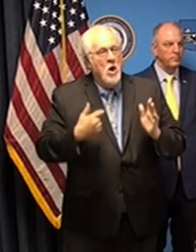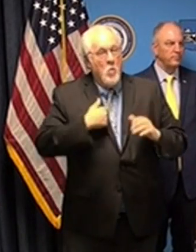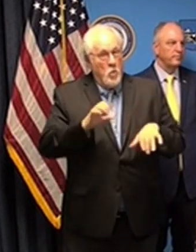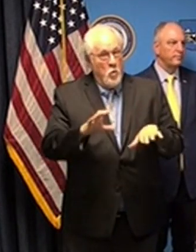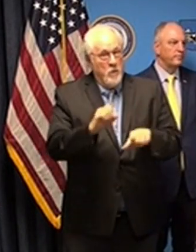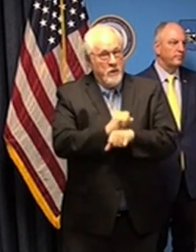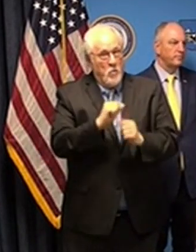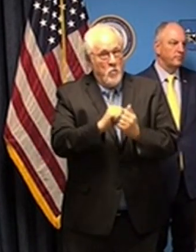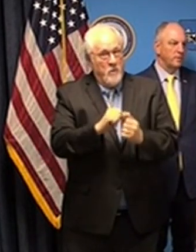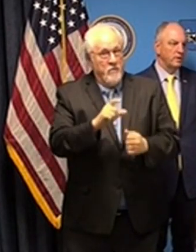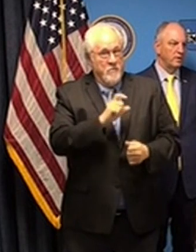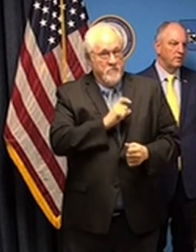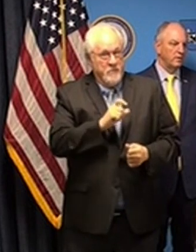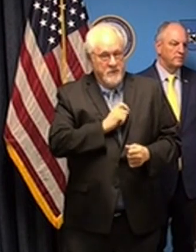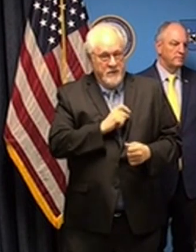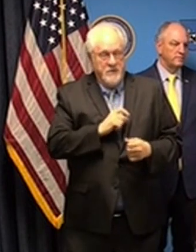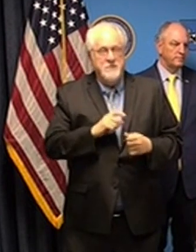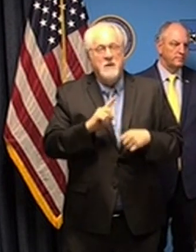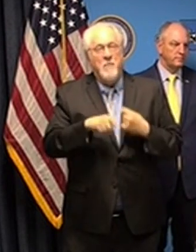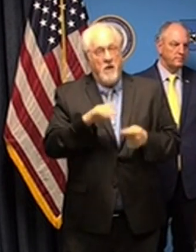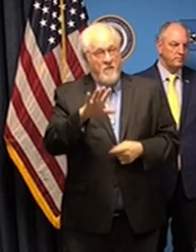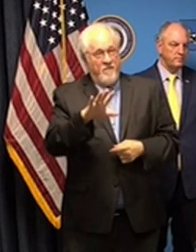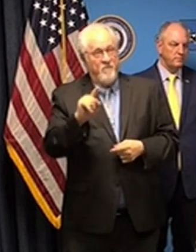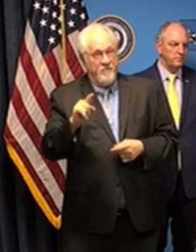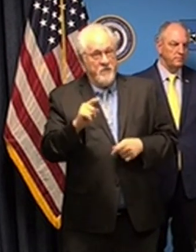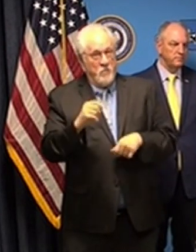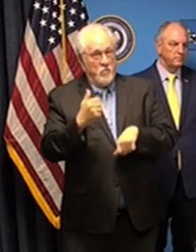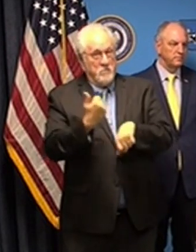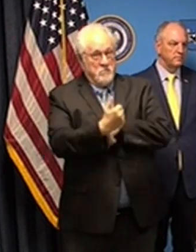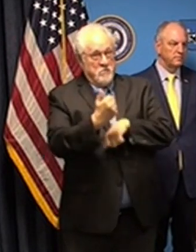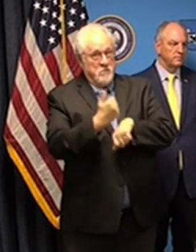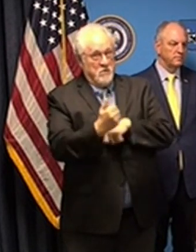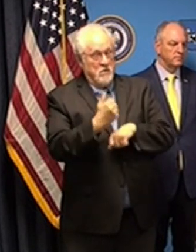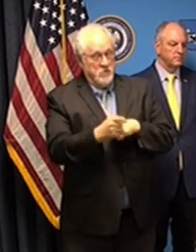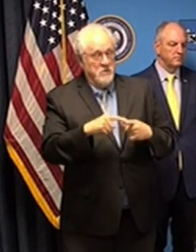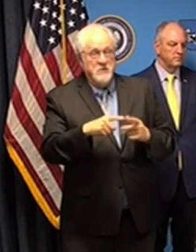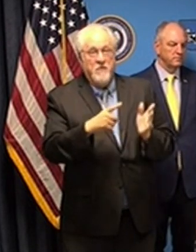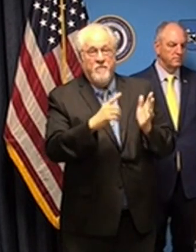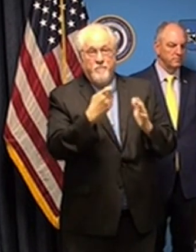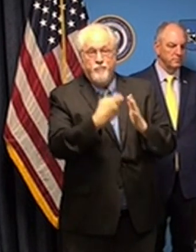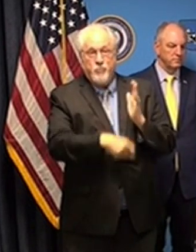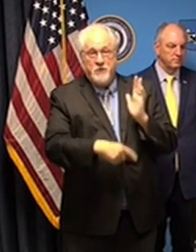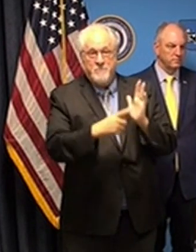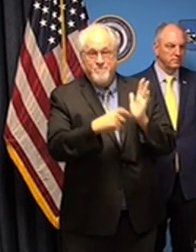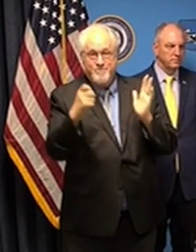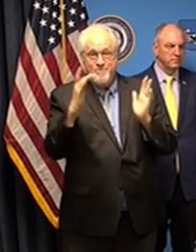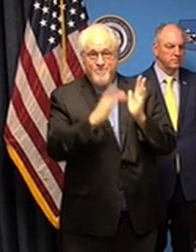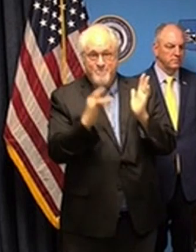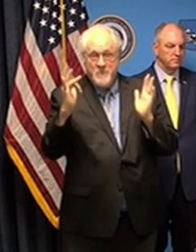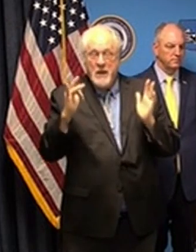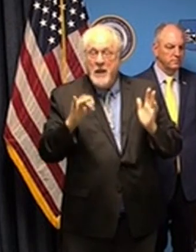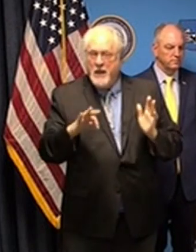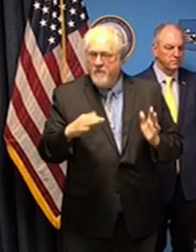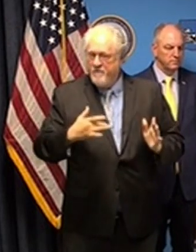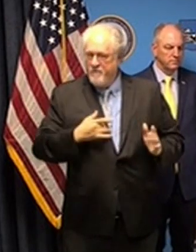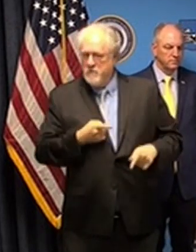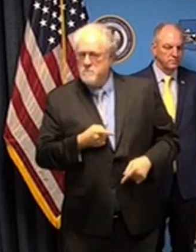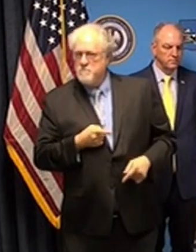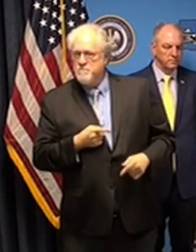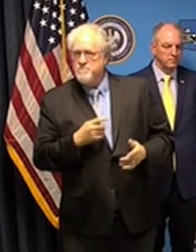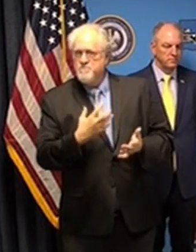actively working with law enforcement on around 51 allegations of price gouging. If consumers suspect